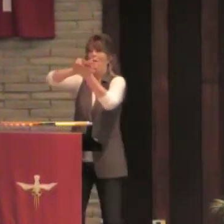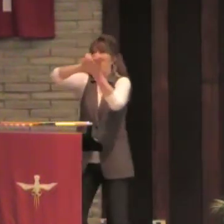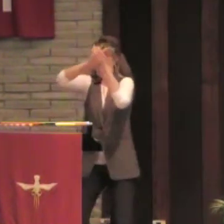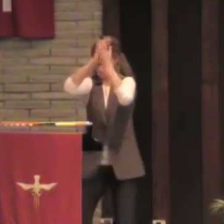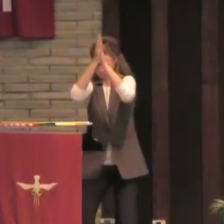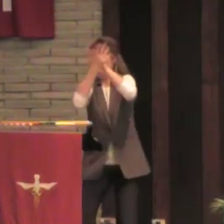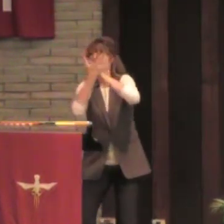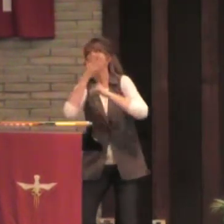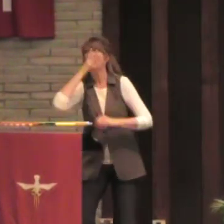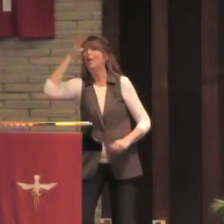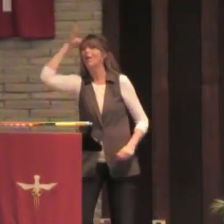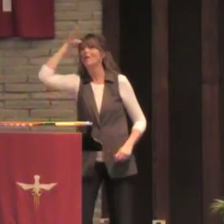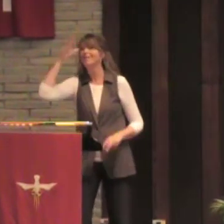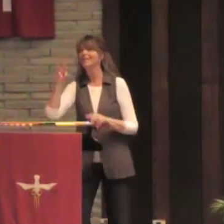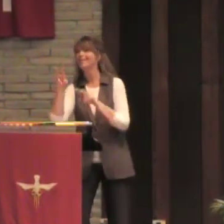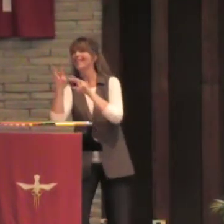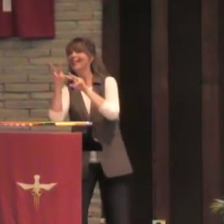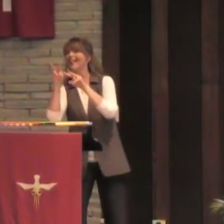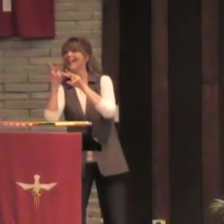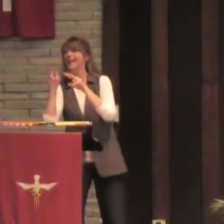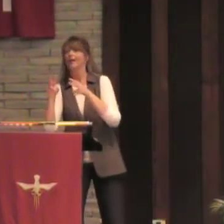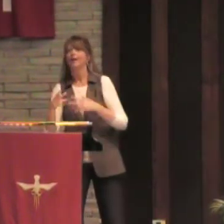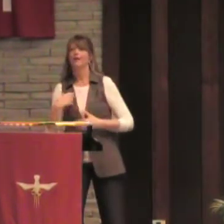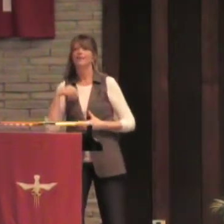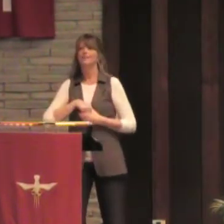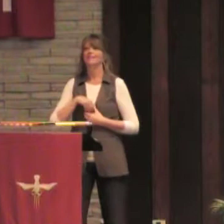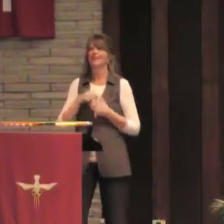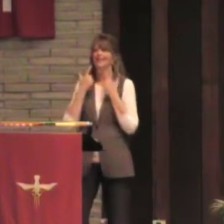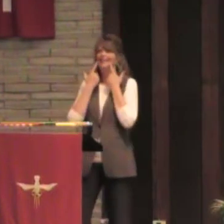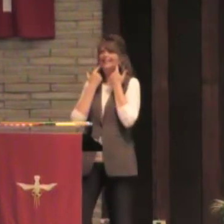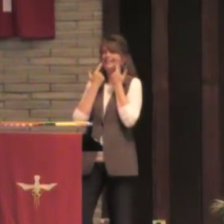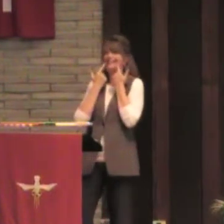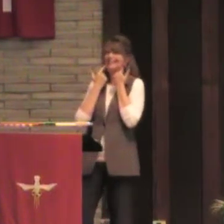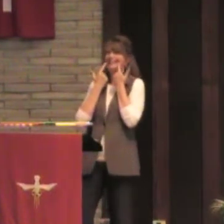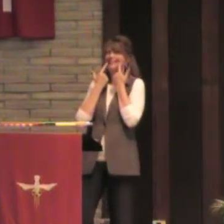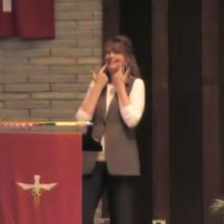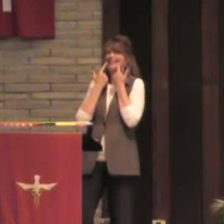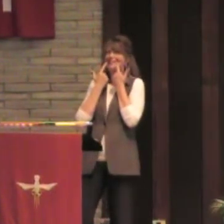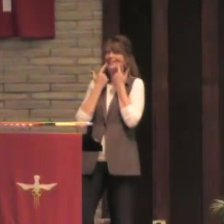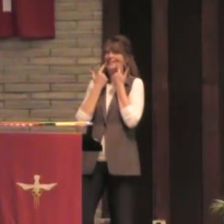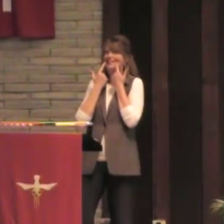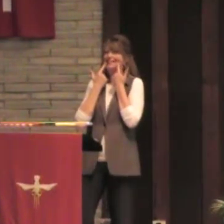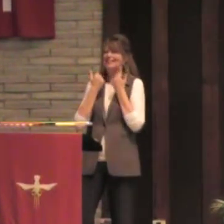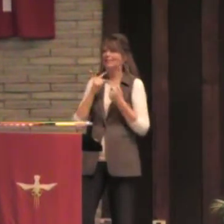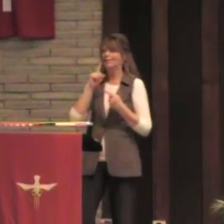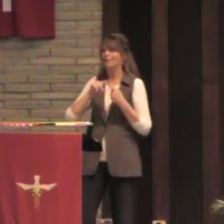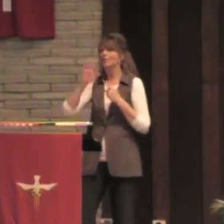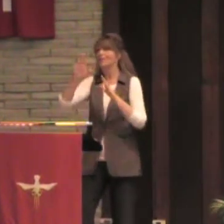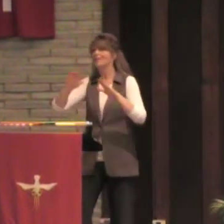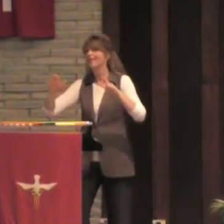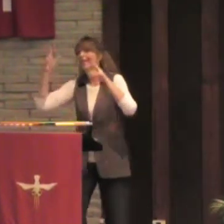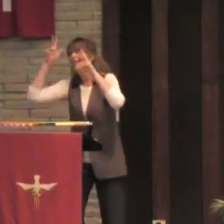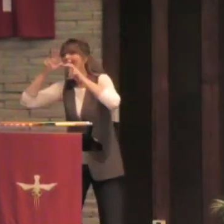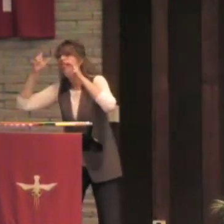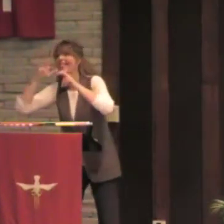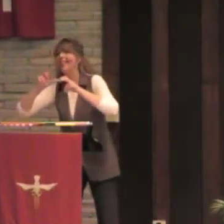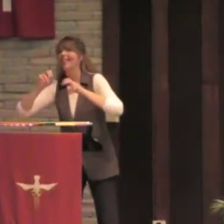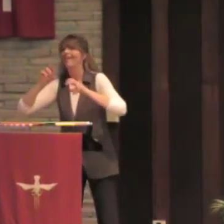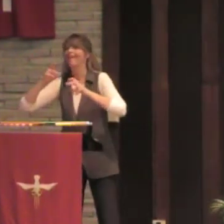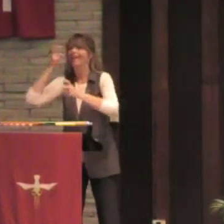who have become parents, it's fun to watch our children grow up and become parents, and then inside we can kind of chuckle and just say, when